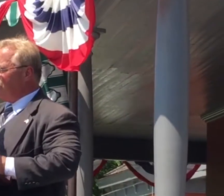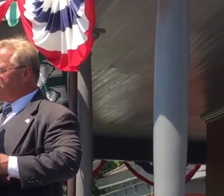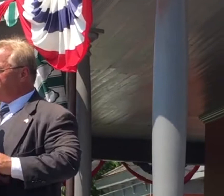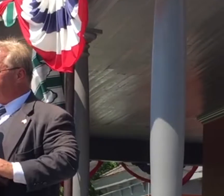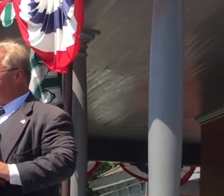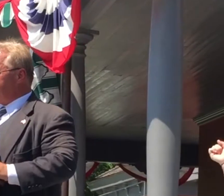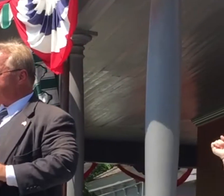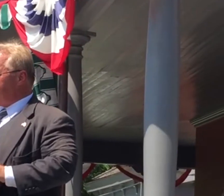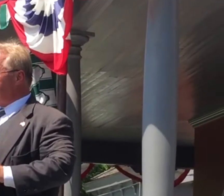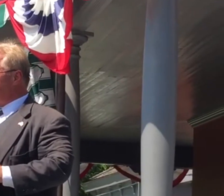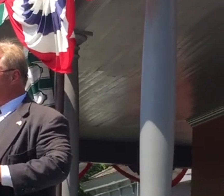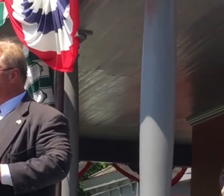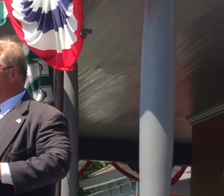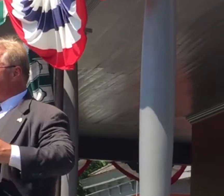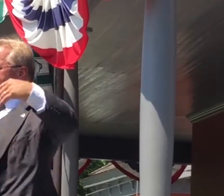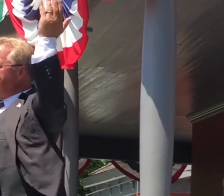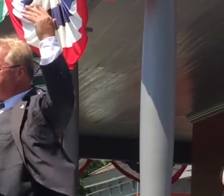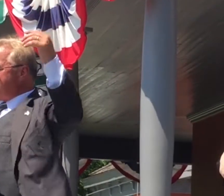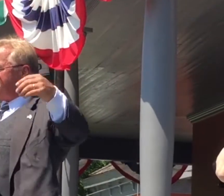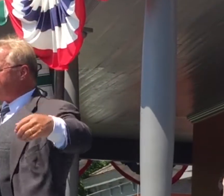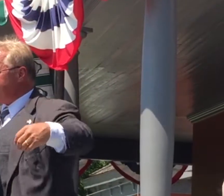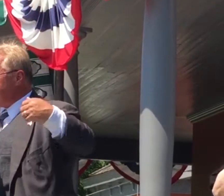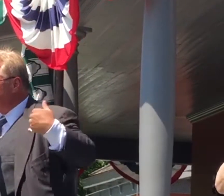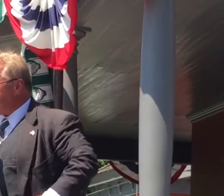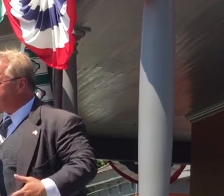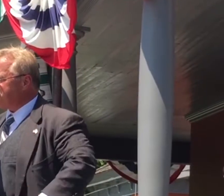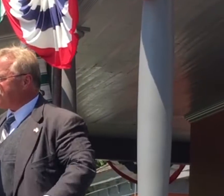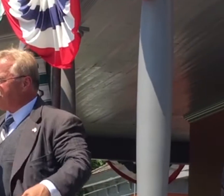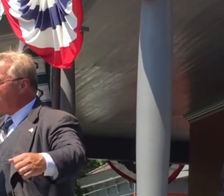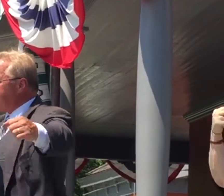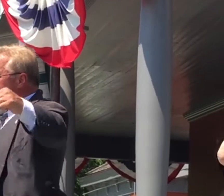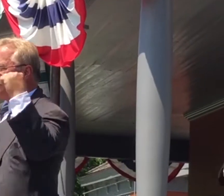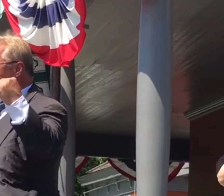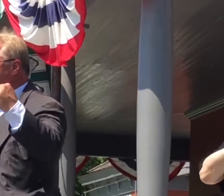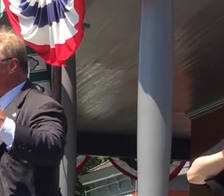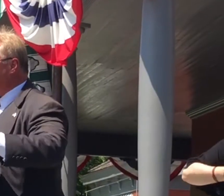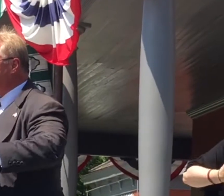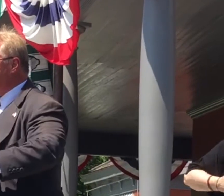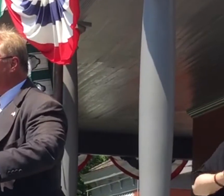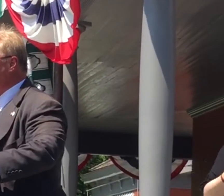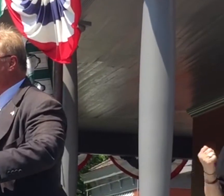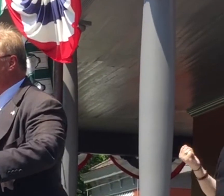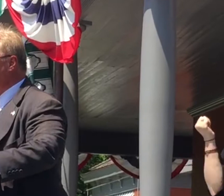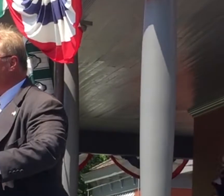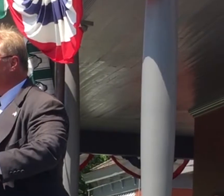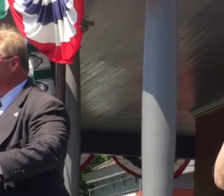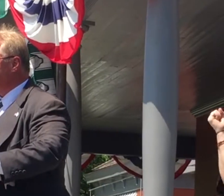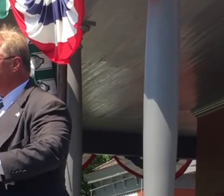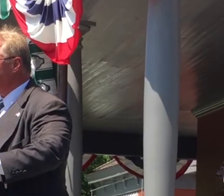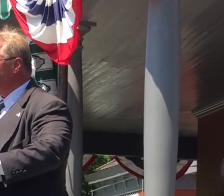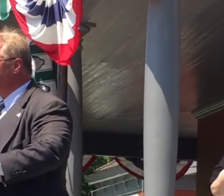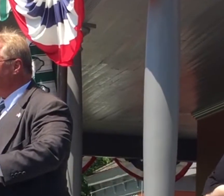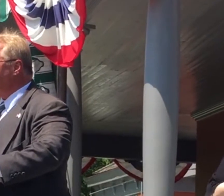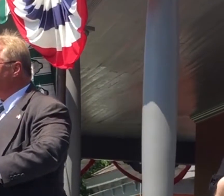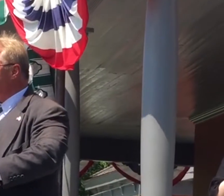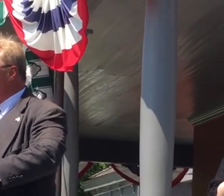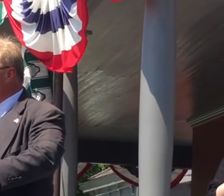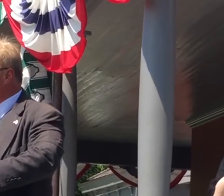down. Your duty to yourself when it does so is to get back up, dust yourself off, and get back into the fight for